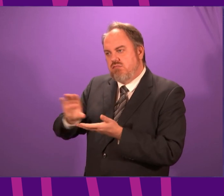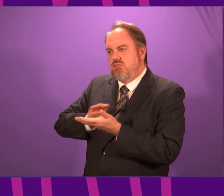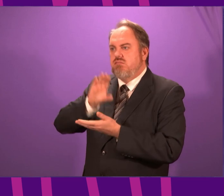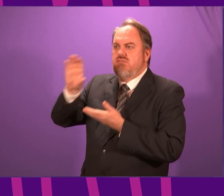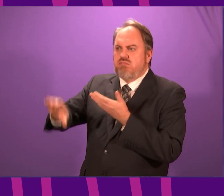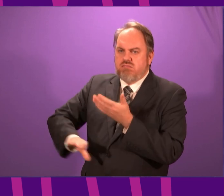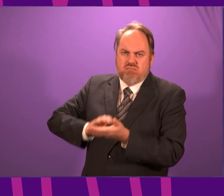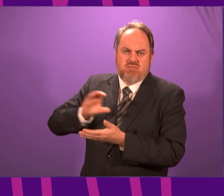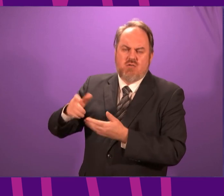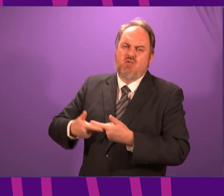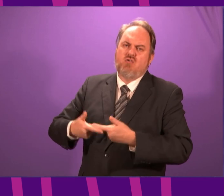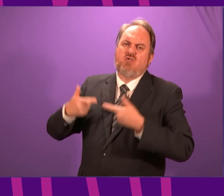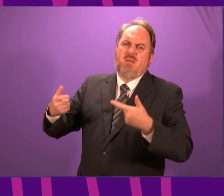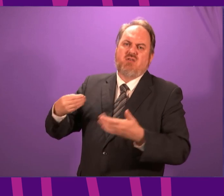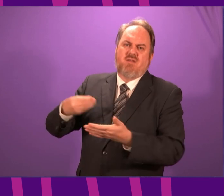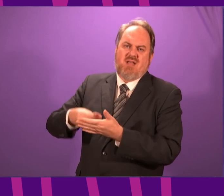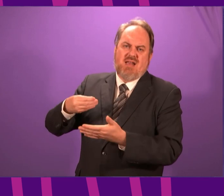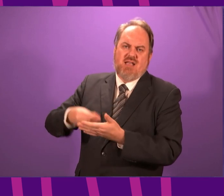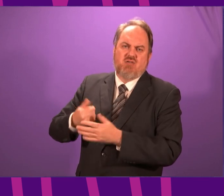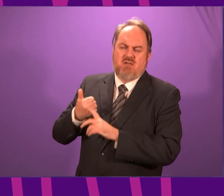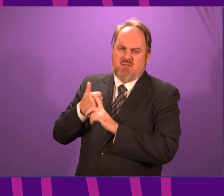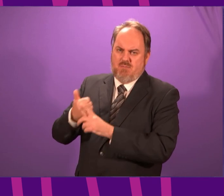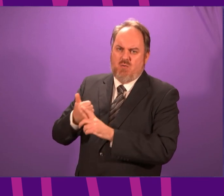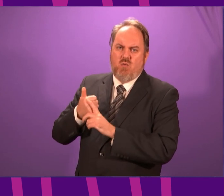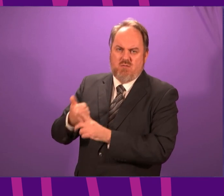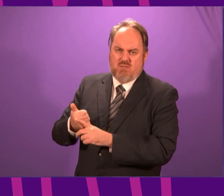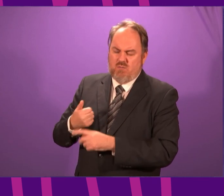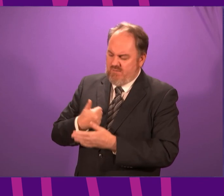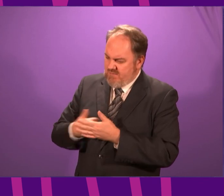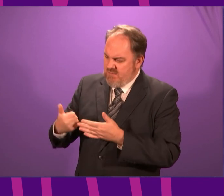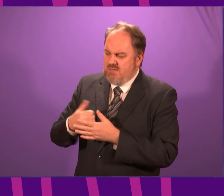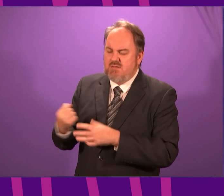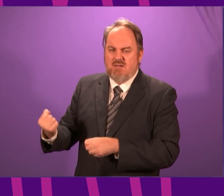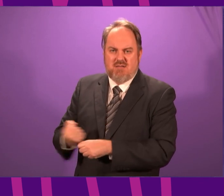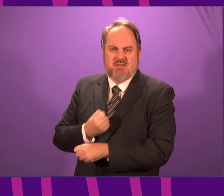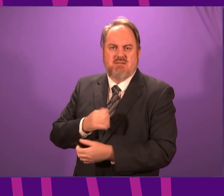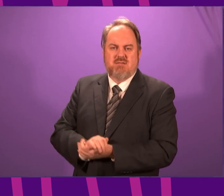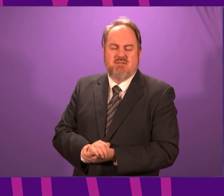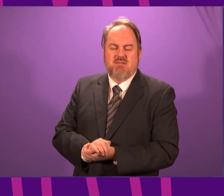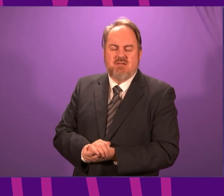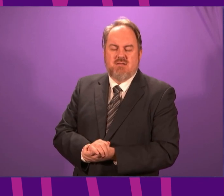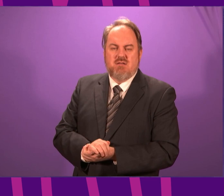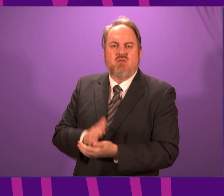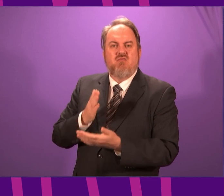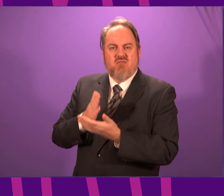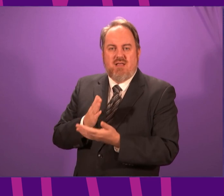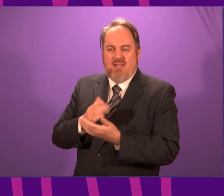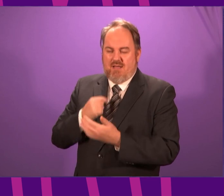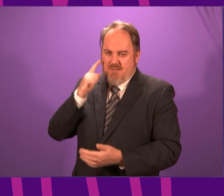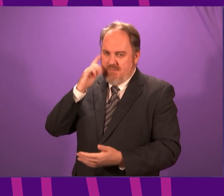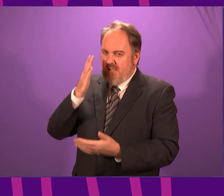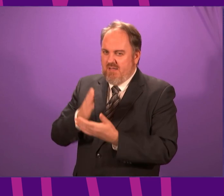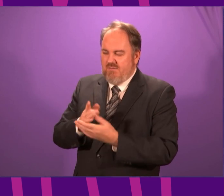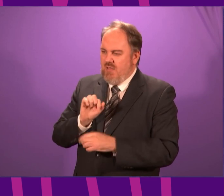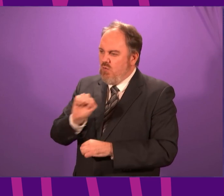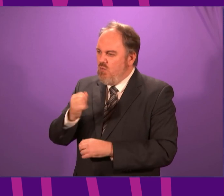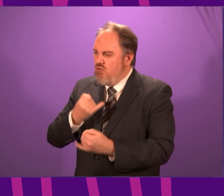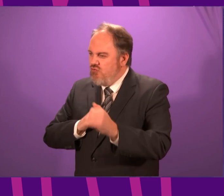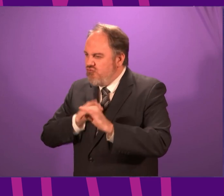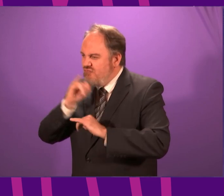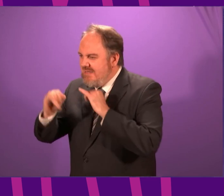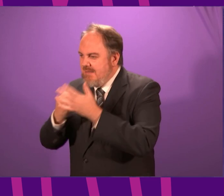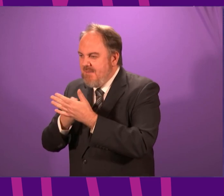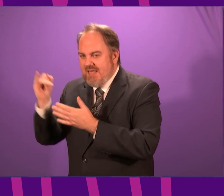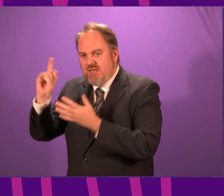of financial support, which otherwise would not have been possible. And therefore, I do think that the criticism that is being